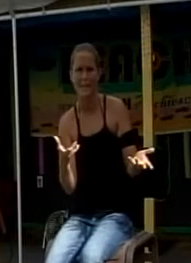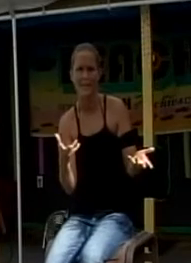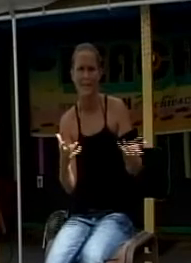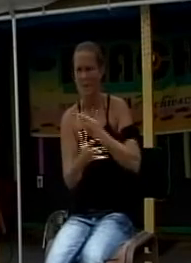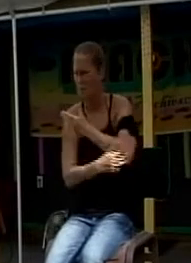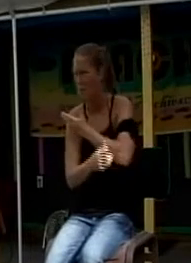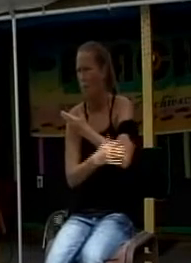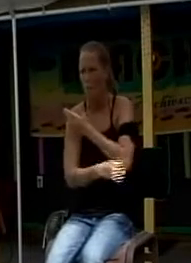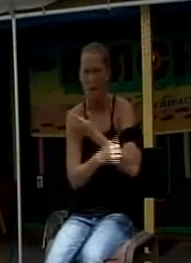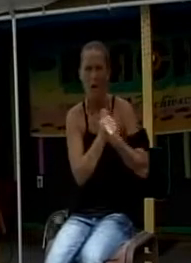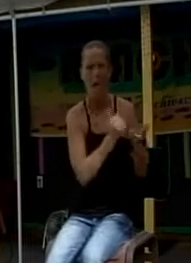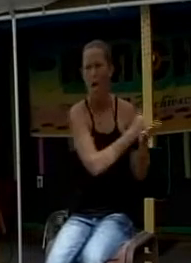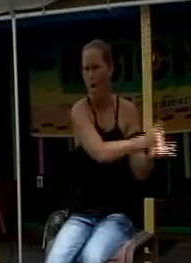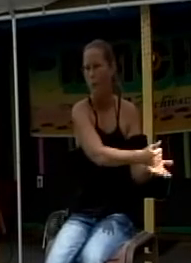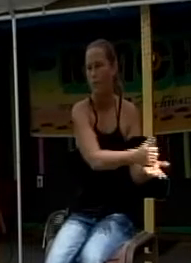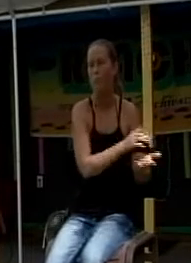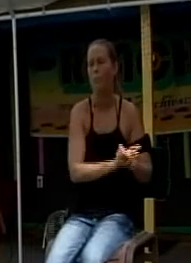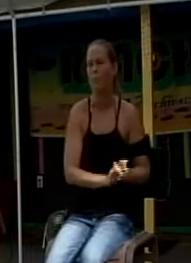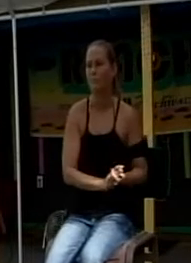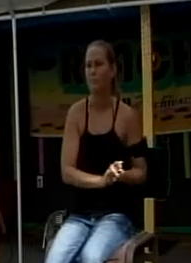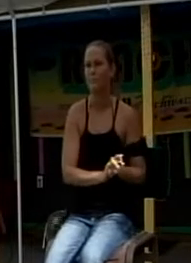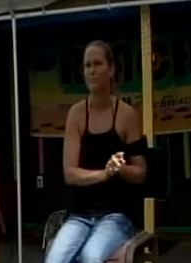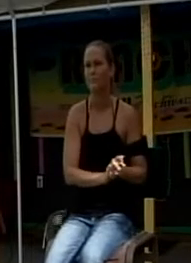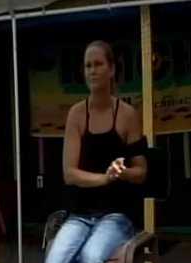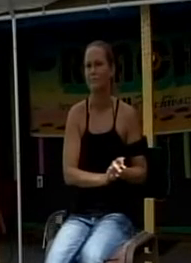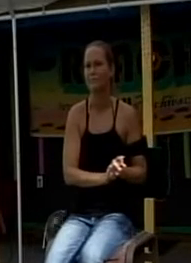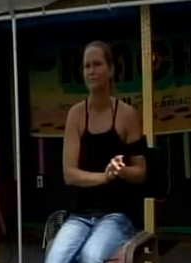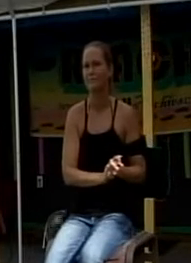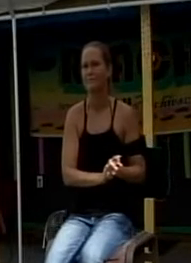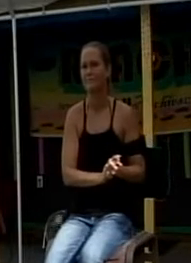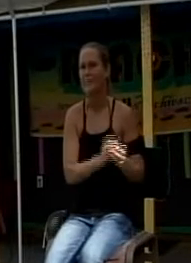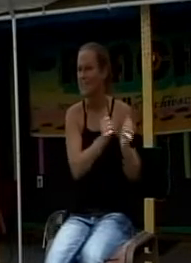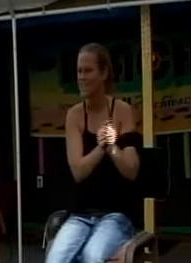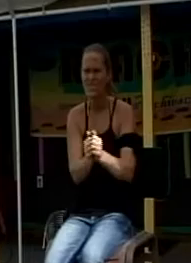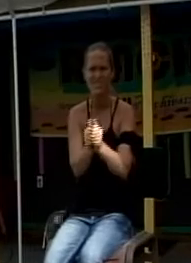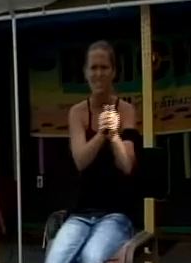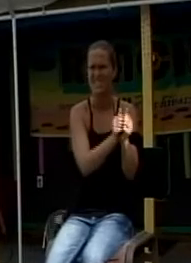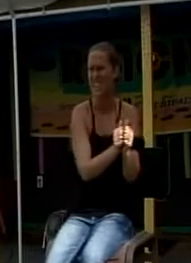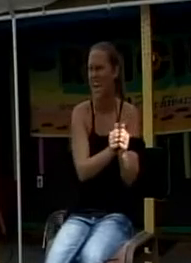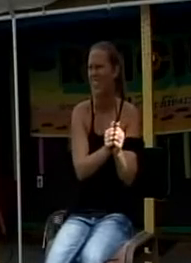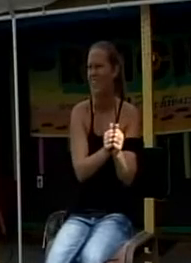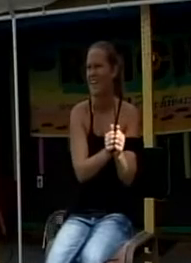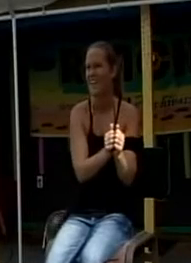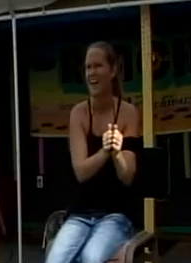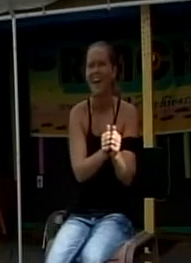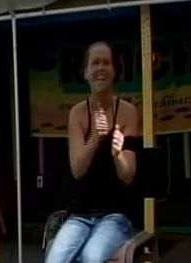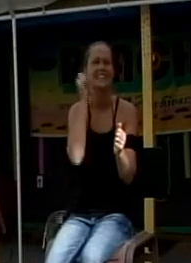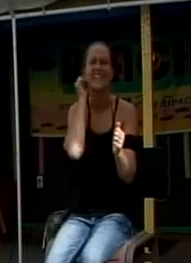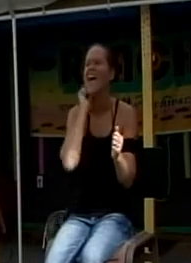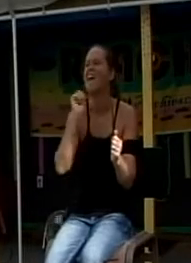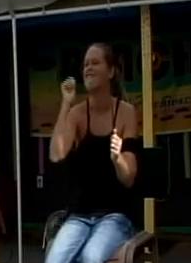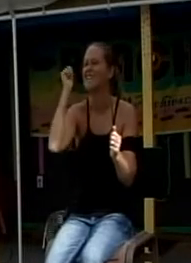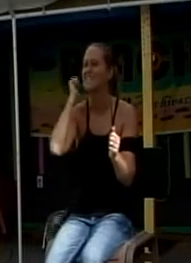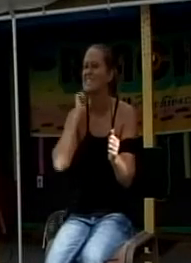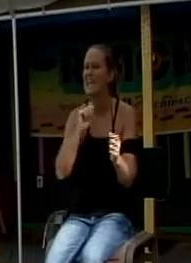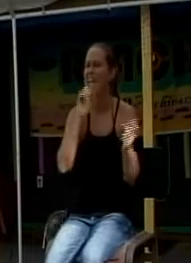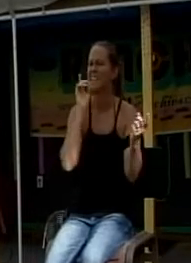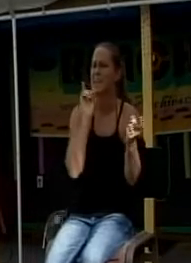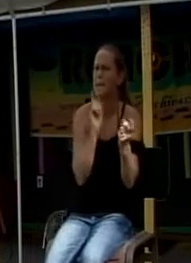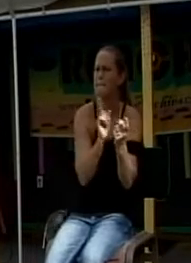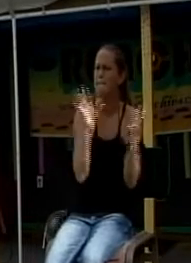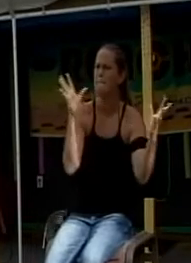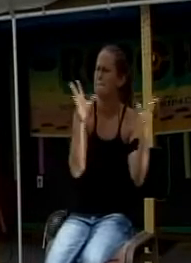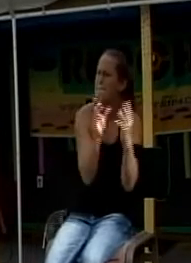daily with one accord. Here it is again, 46 verses later. So continuing together